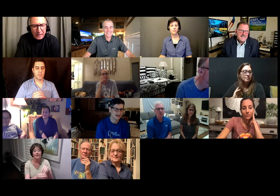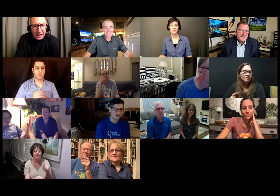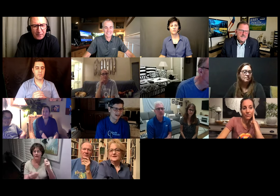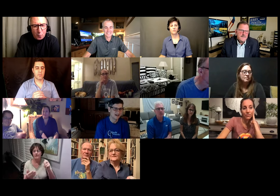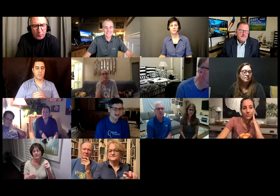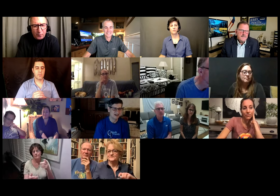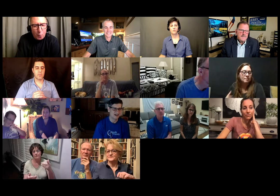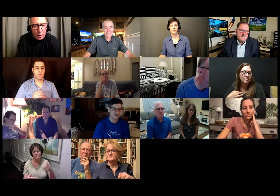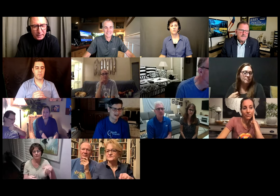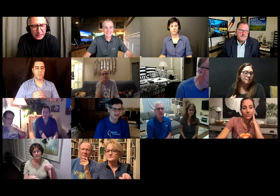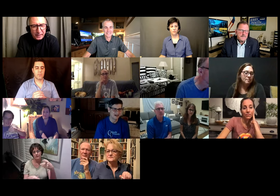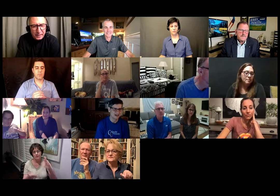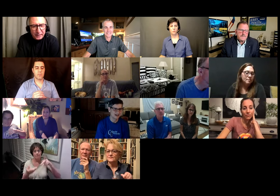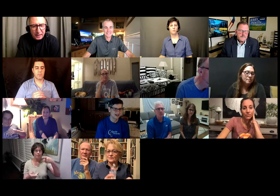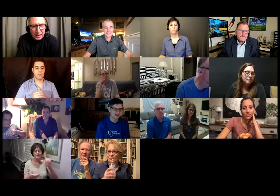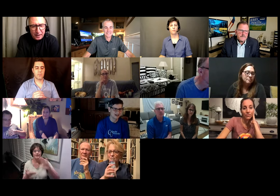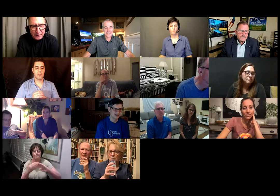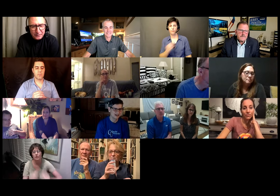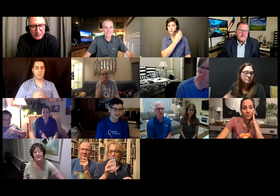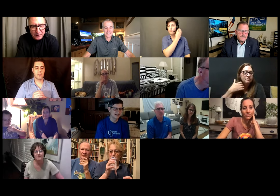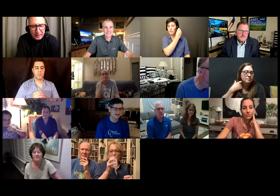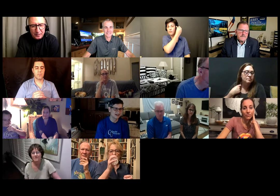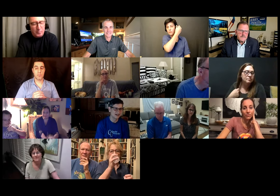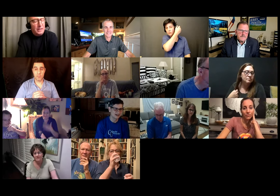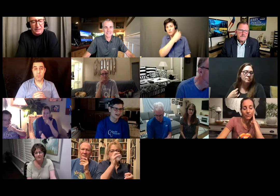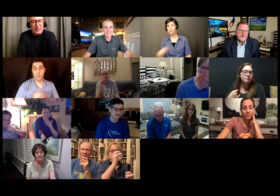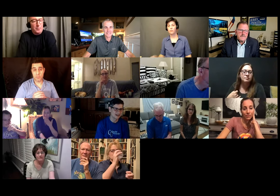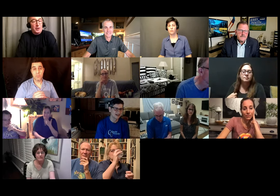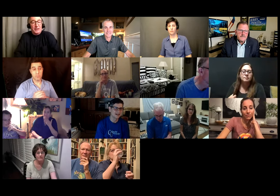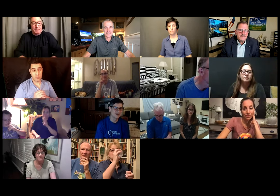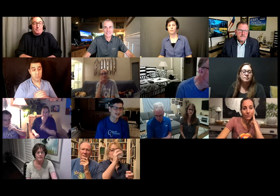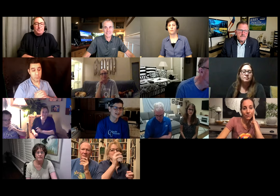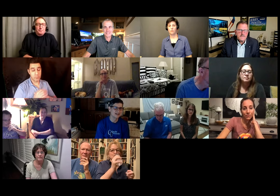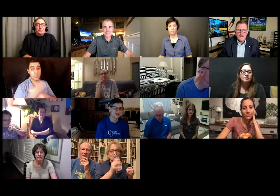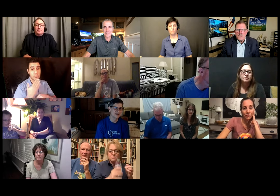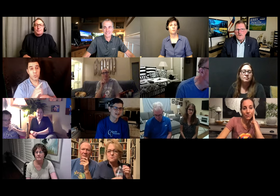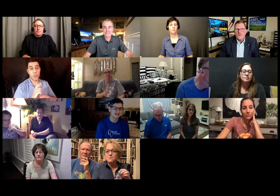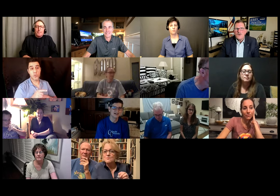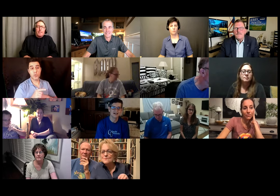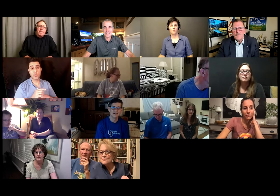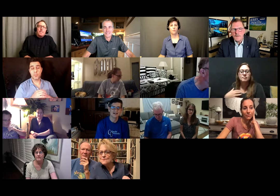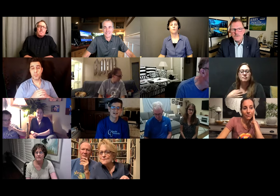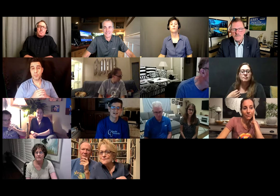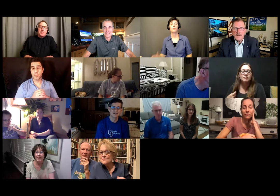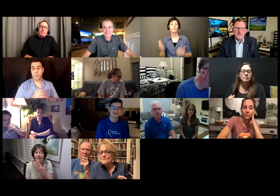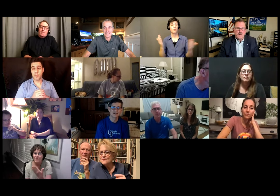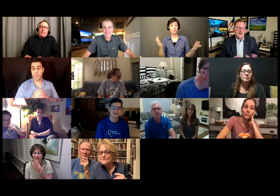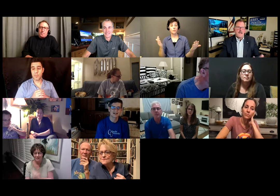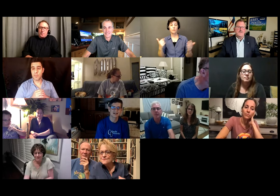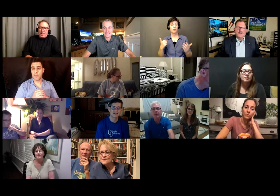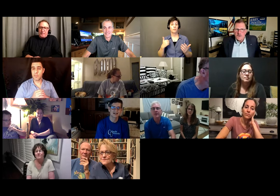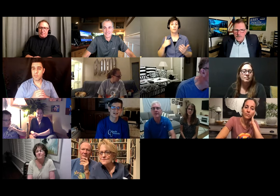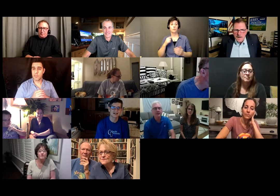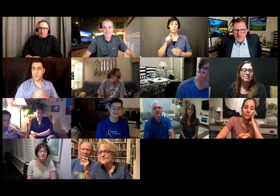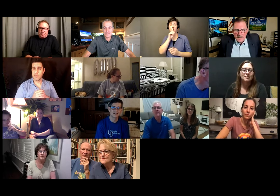can we have more of a voice in the Pleasanton community? Well, I won't speak for the current